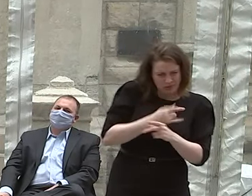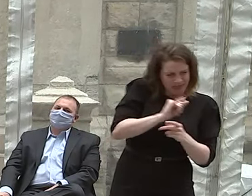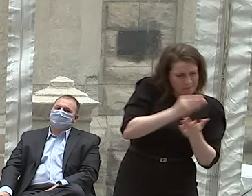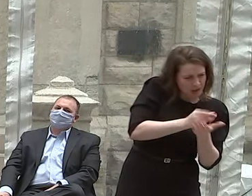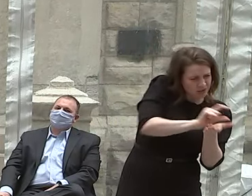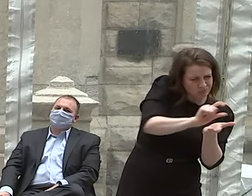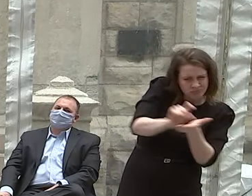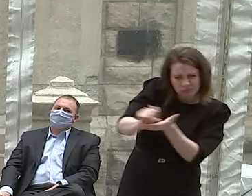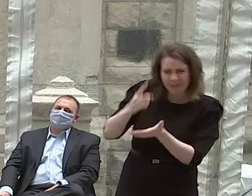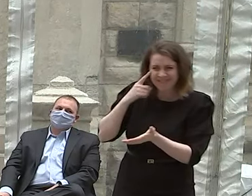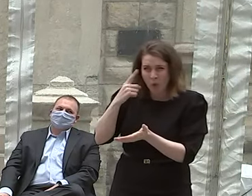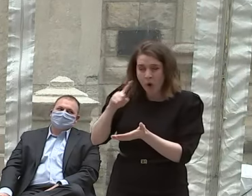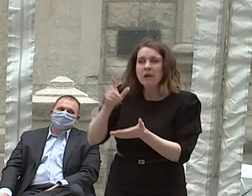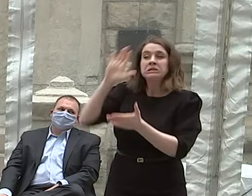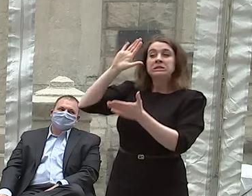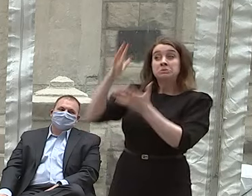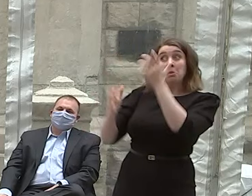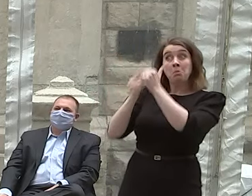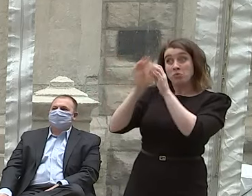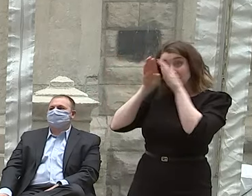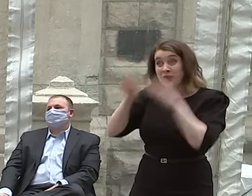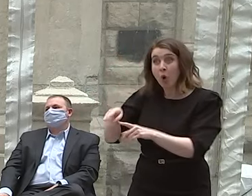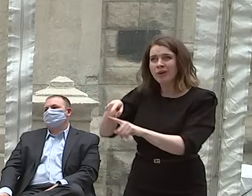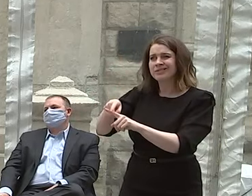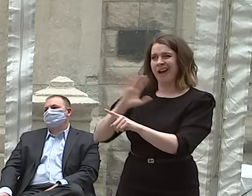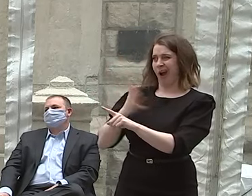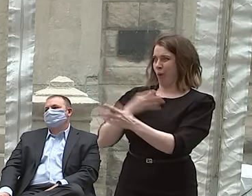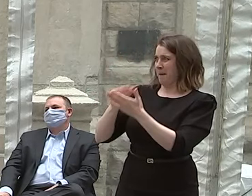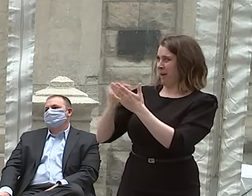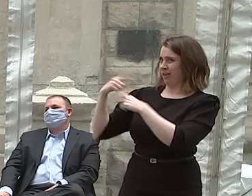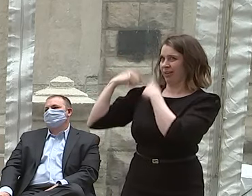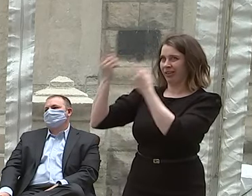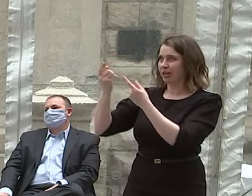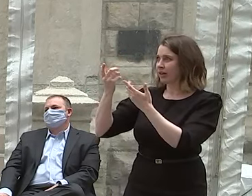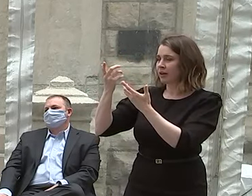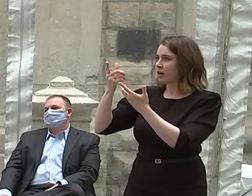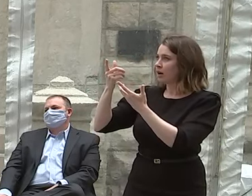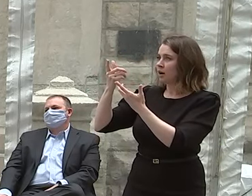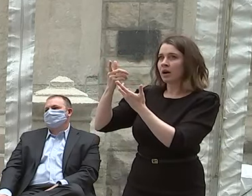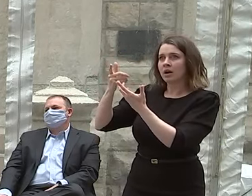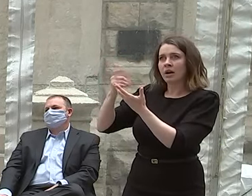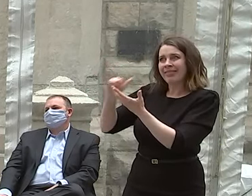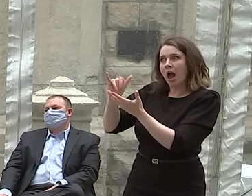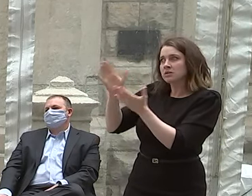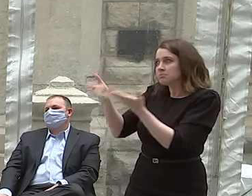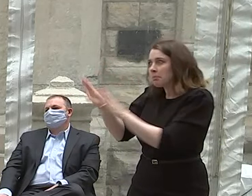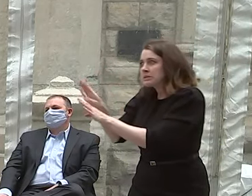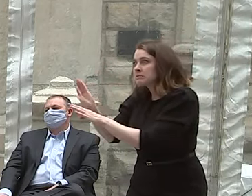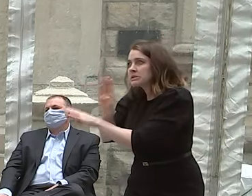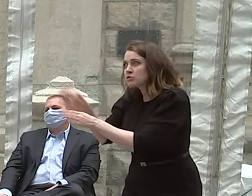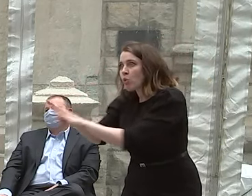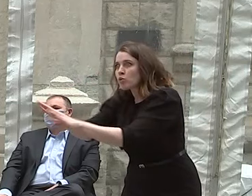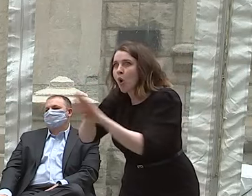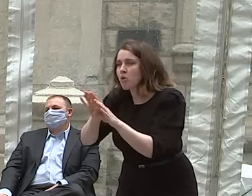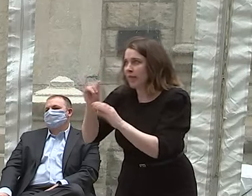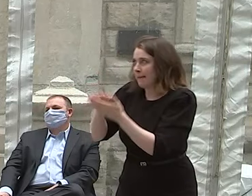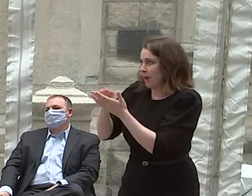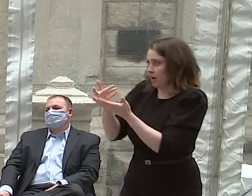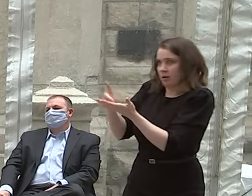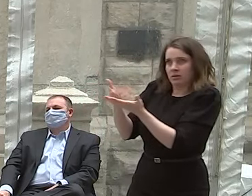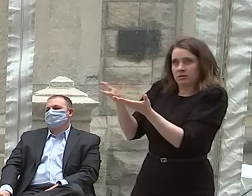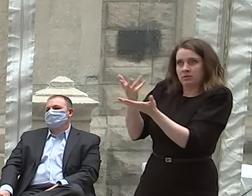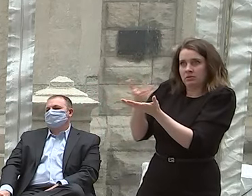us replace lost revenue, and we're in the process of quantifying that, but that's a critical piece of it, and again, we would like that to